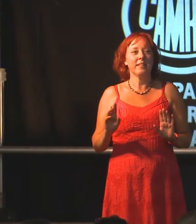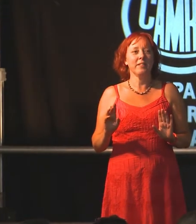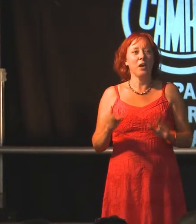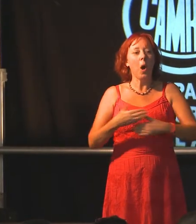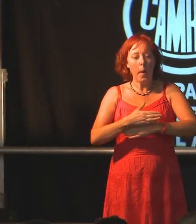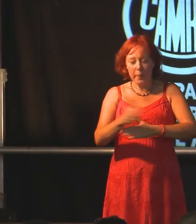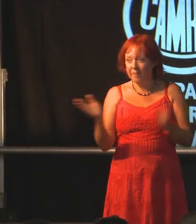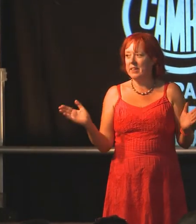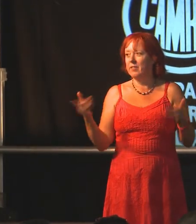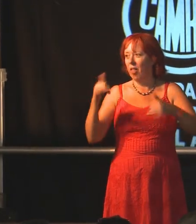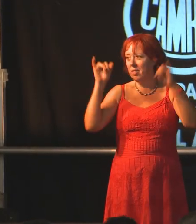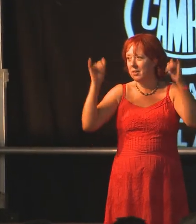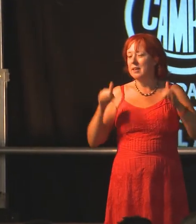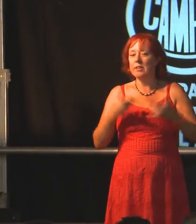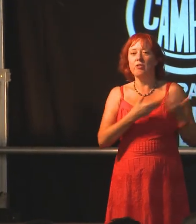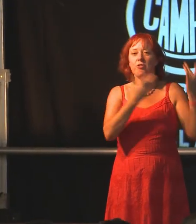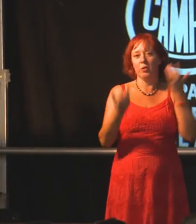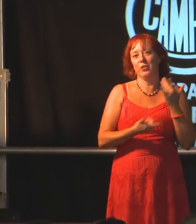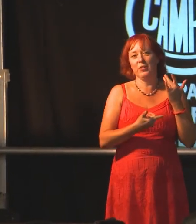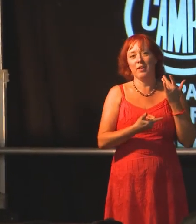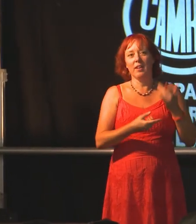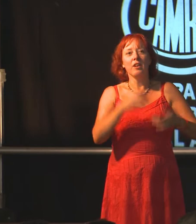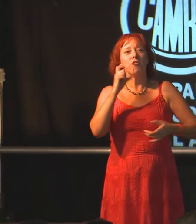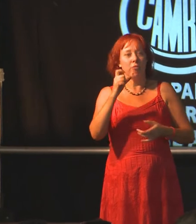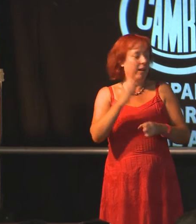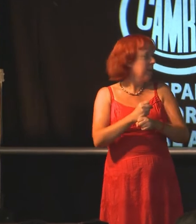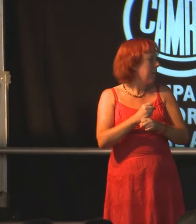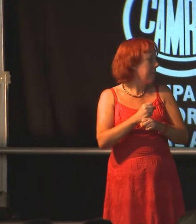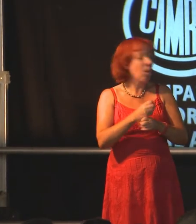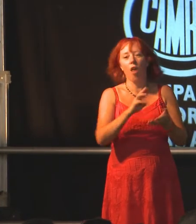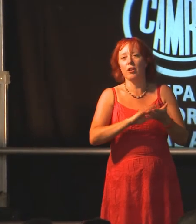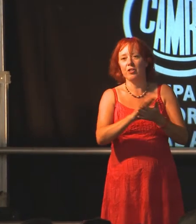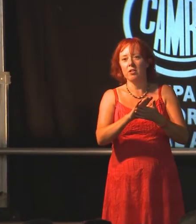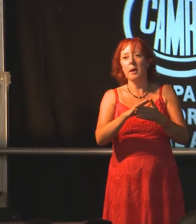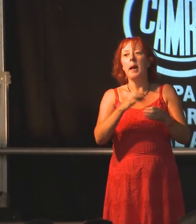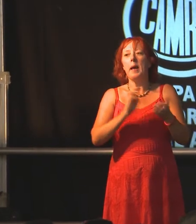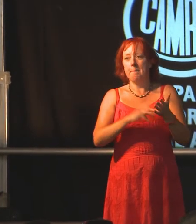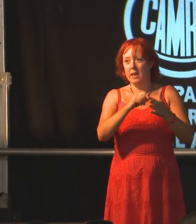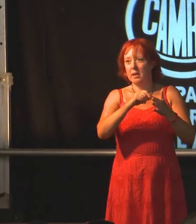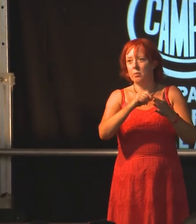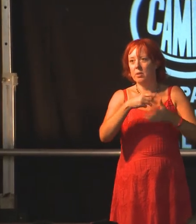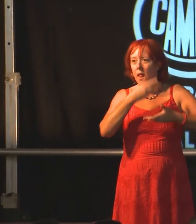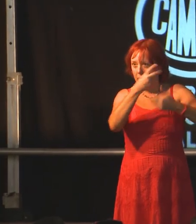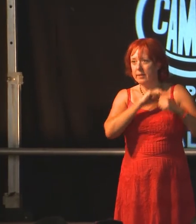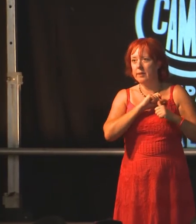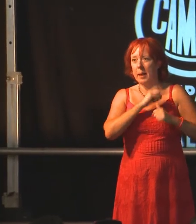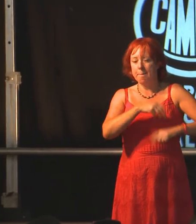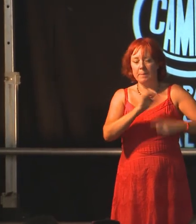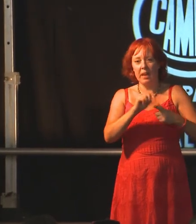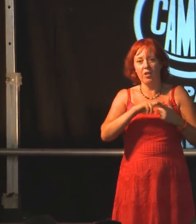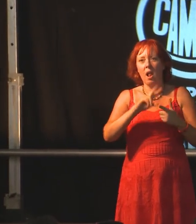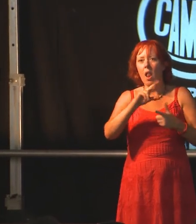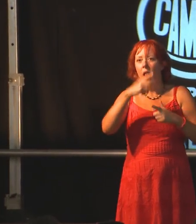to open the festival, I'd like to introduce Greg Mulholland, MP. He was elected MP for